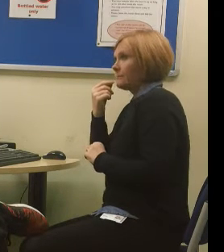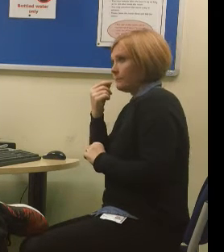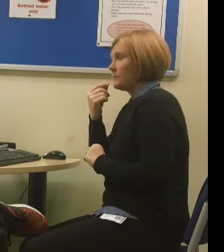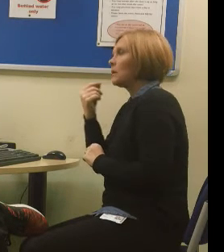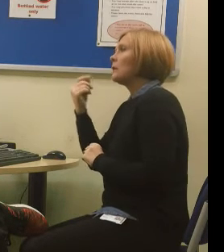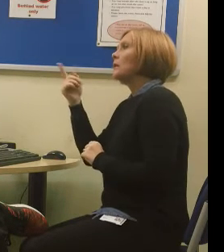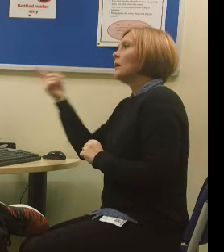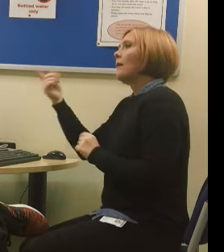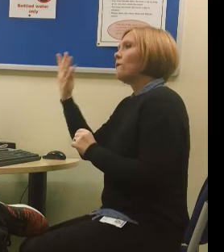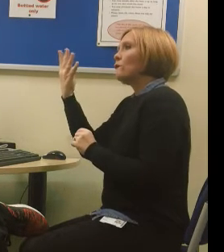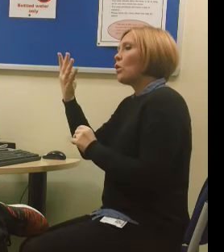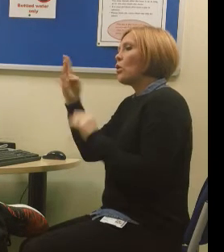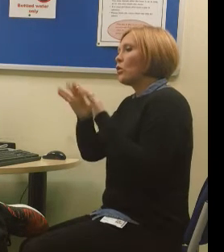catalogue. Let's have a look.